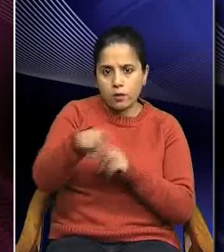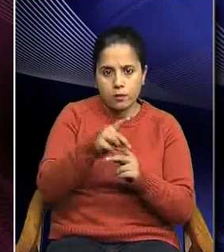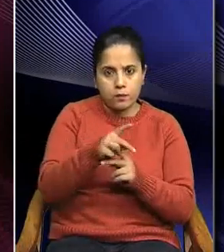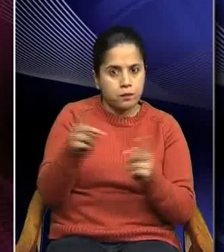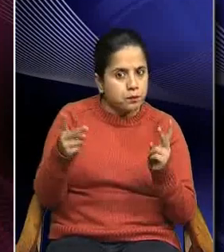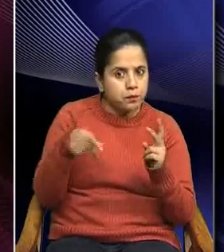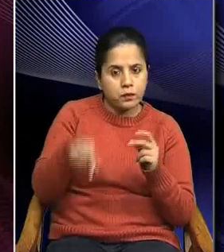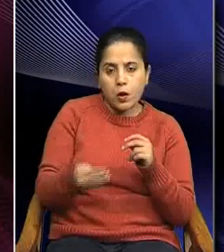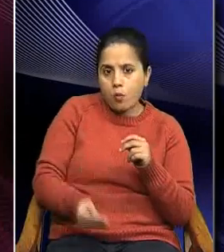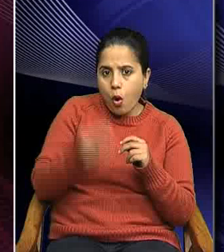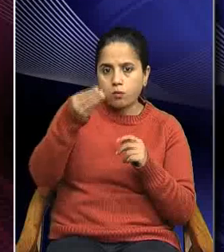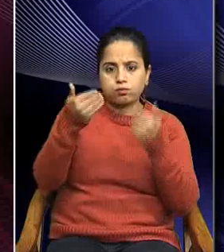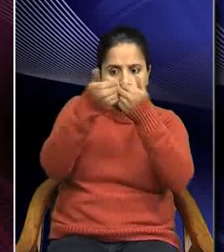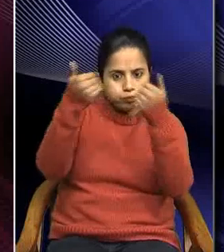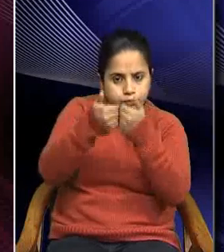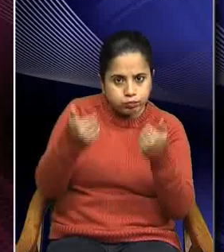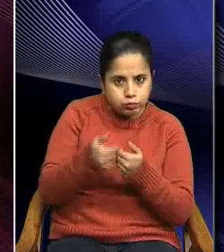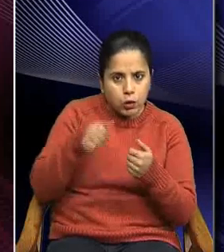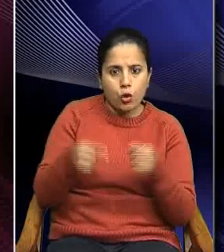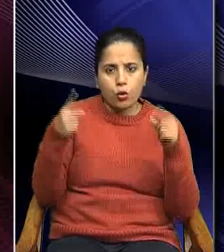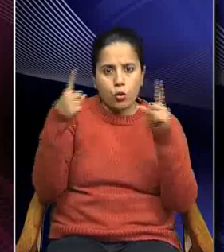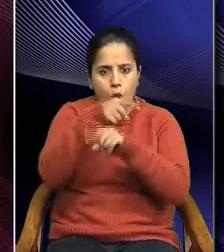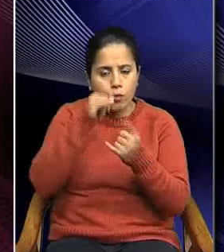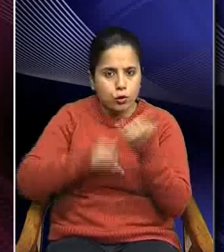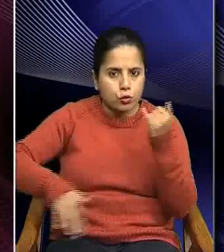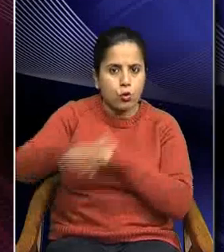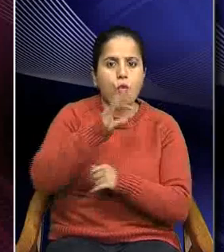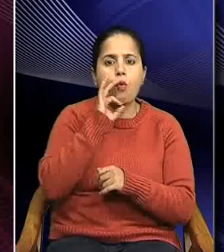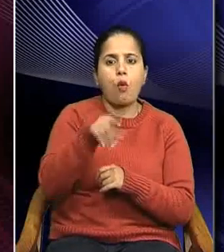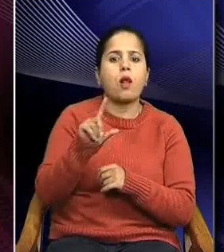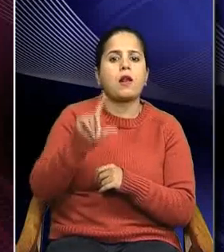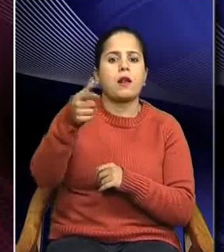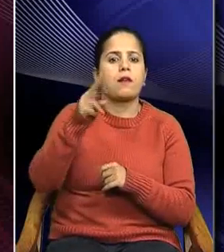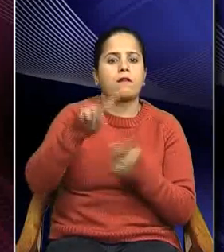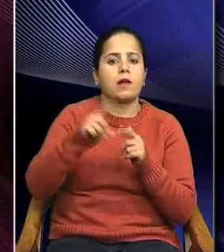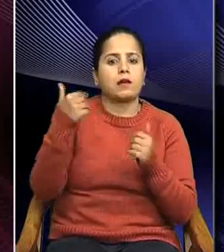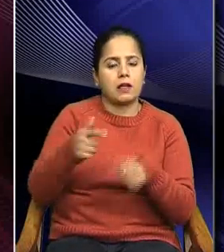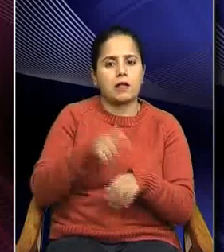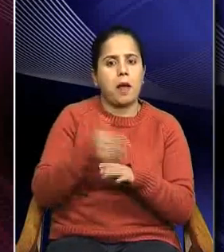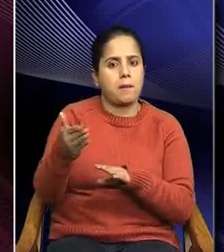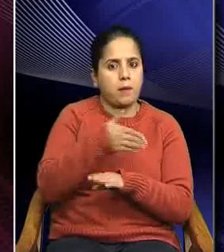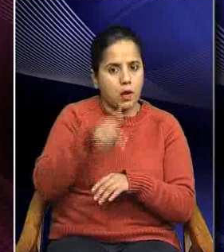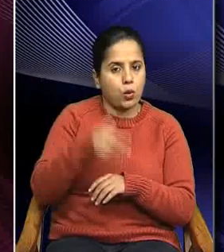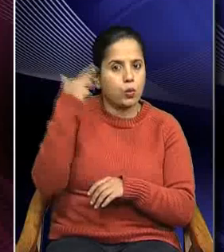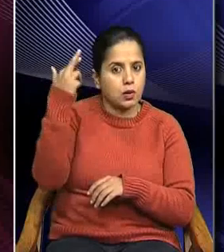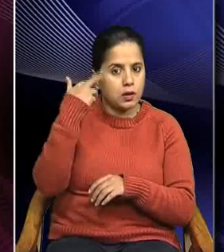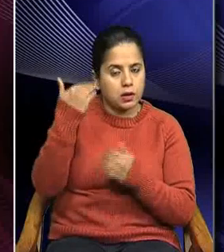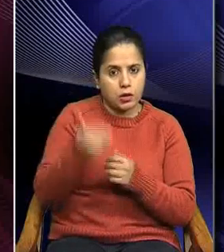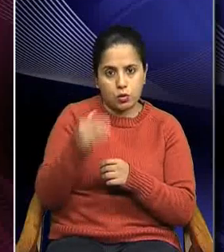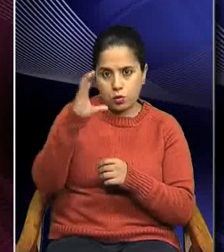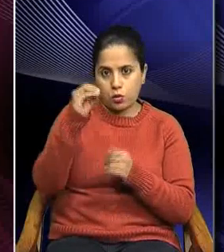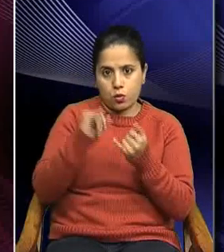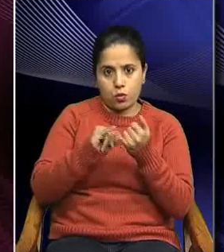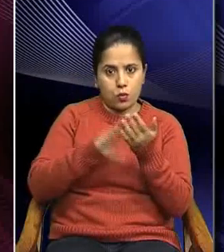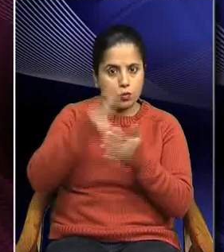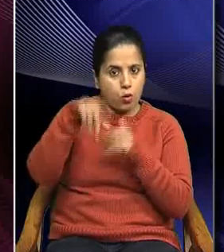more differentiated and complex social order of the later Vedic period. And therefore, these cosmogonies